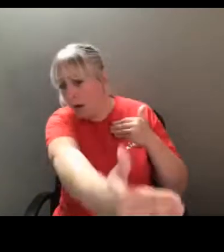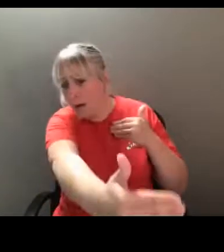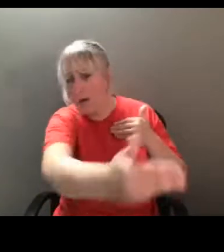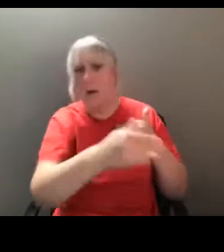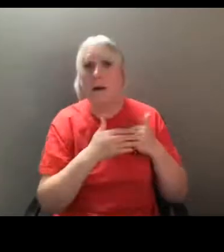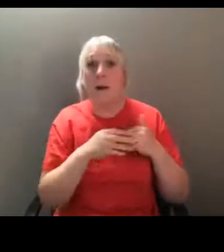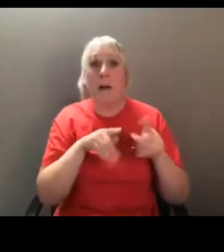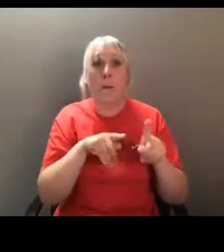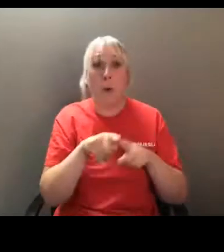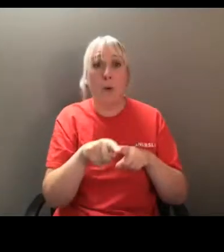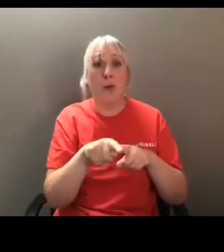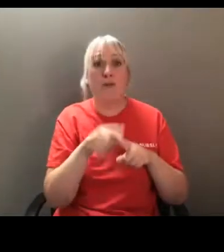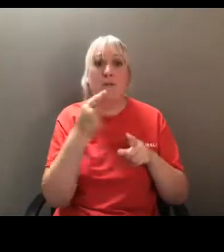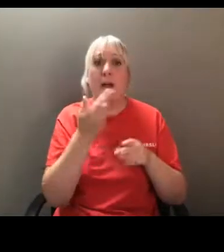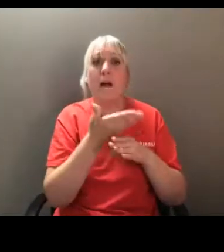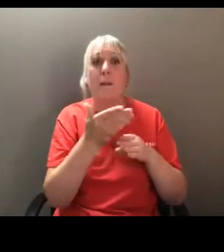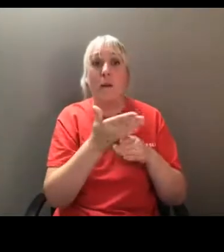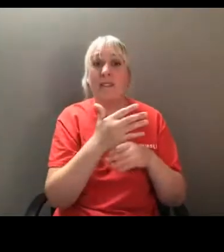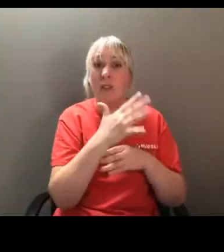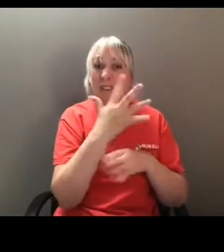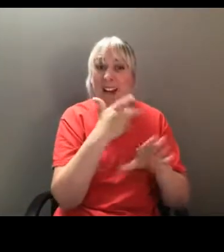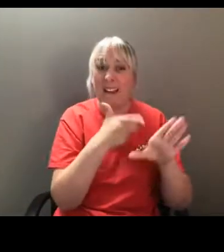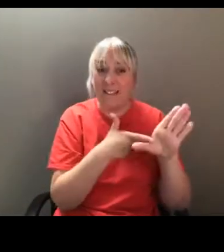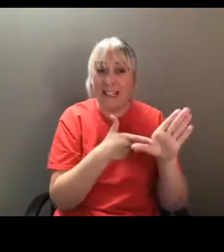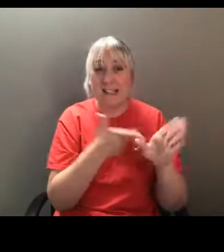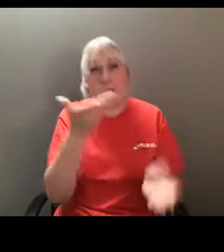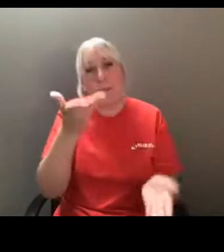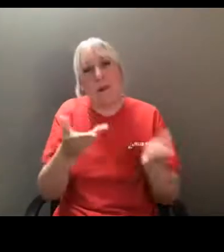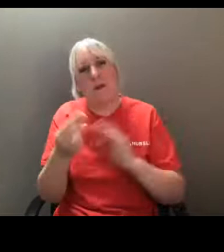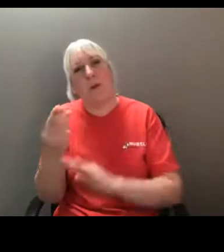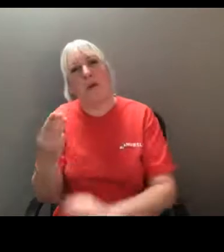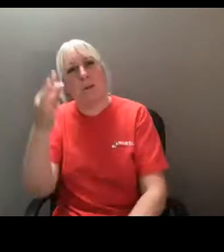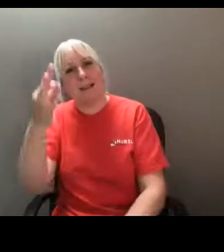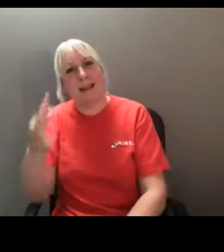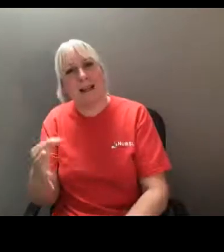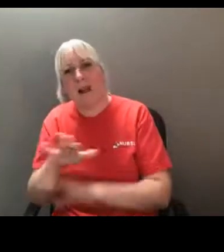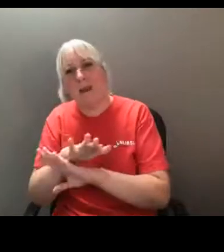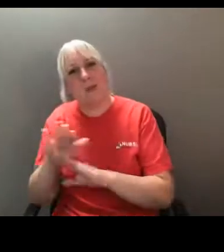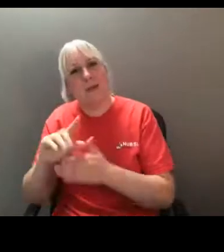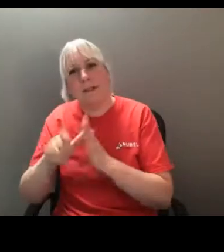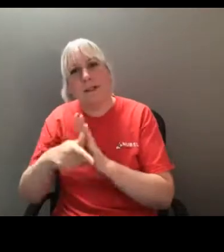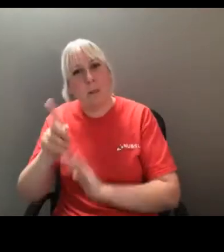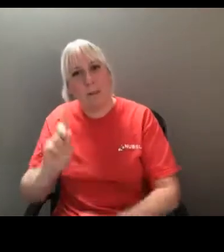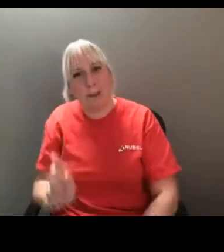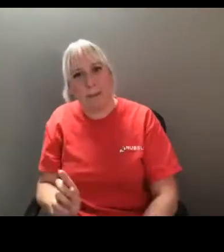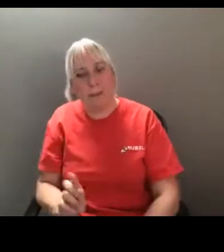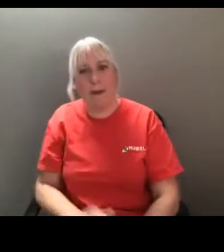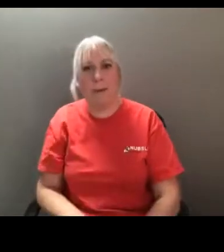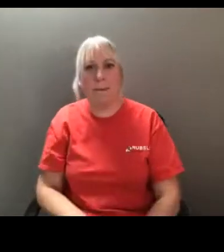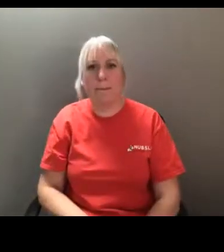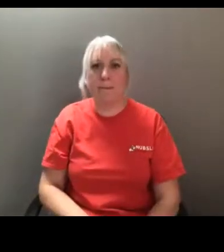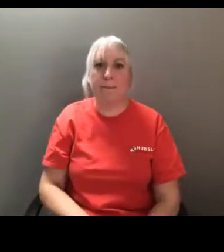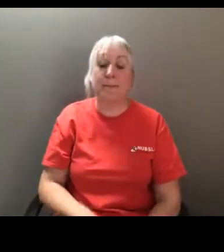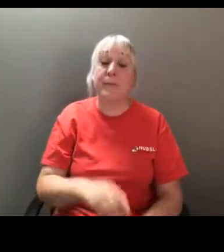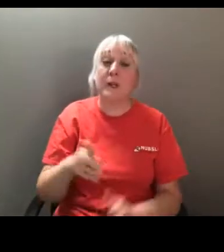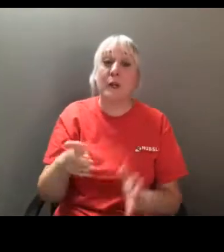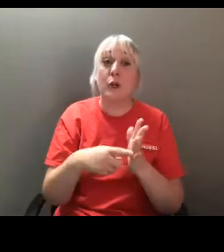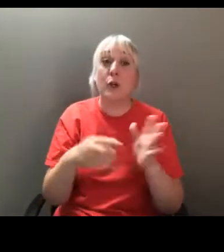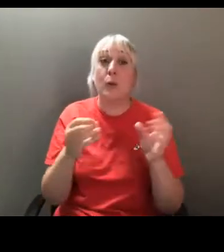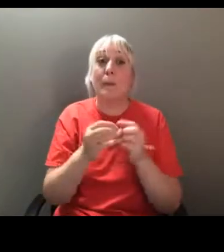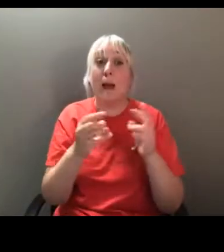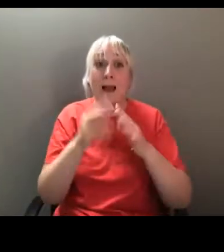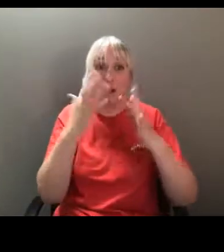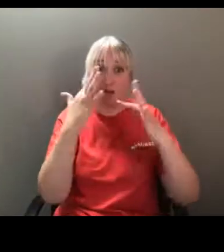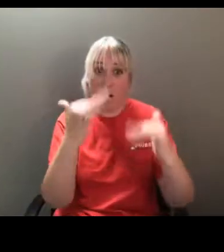for more than 5 years, compared to 3% of non-disabled people. The simulations of a full UBI also found that it wouldn't